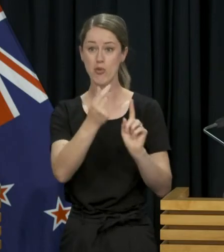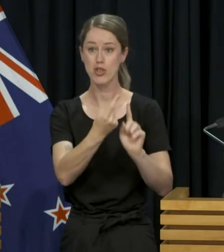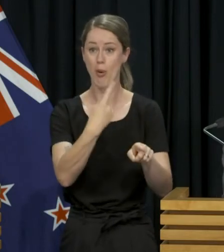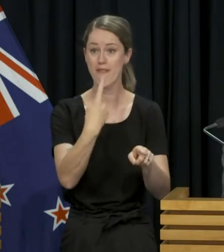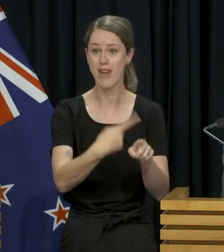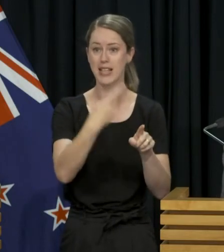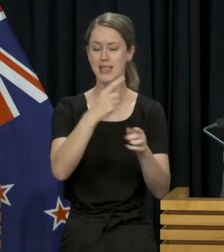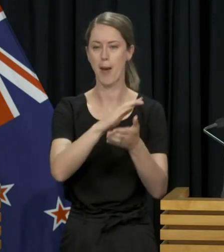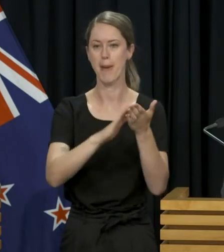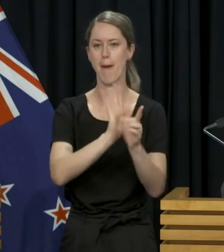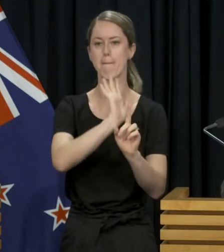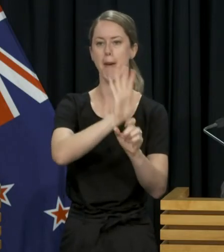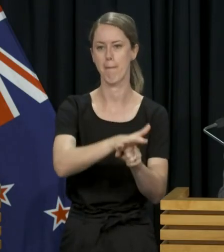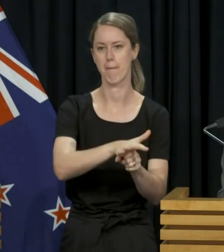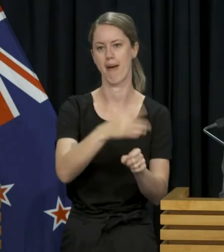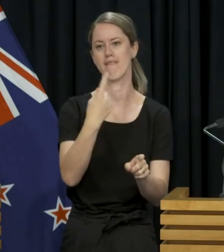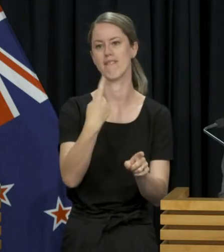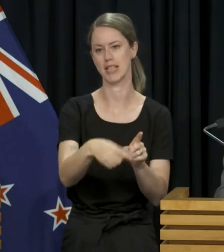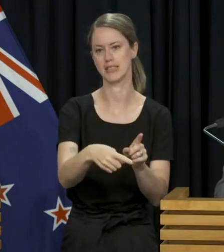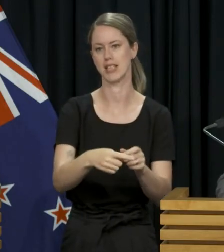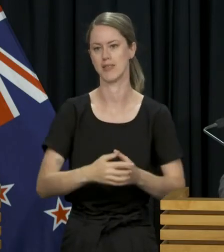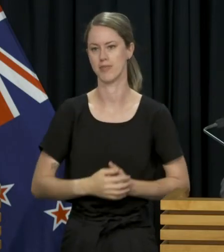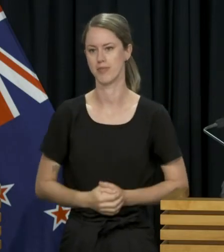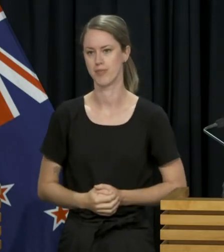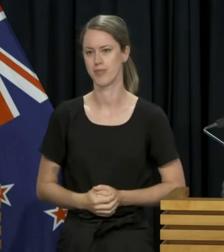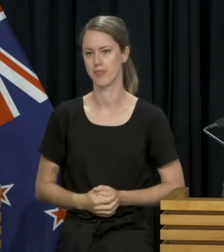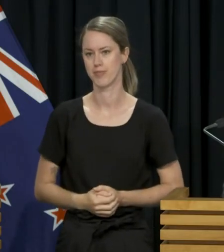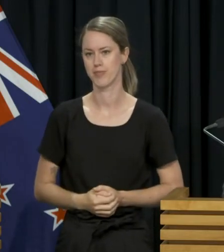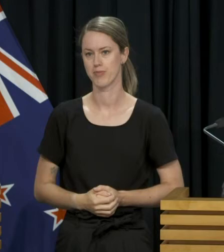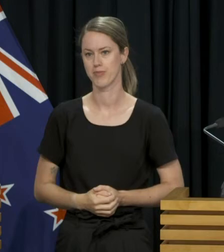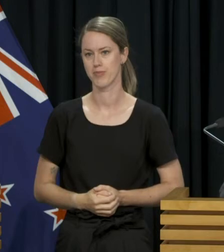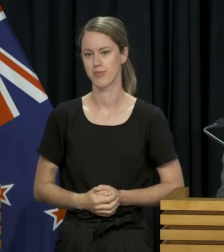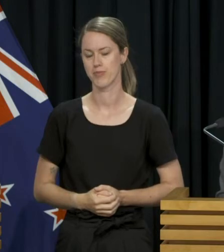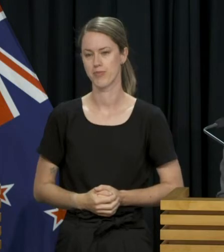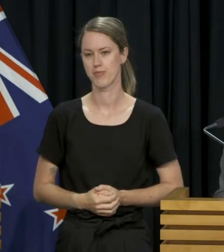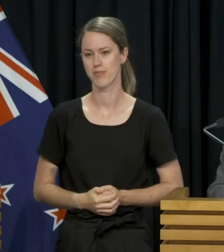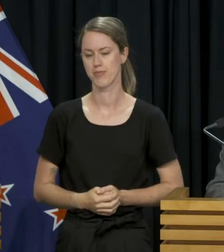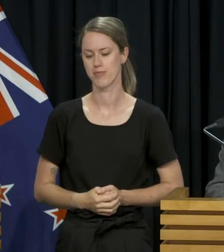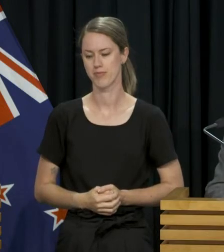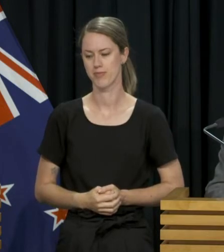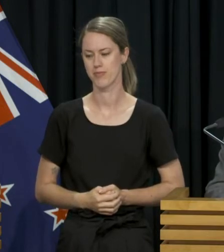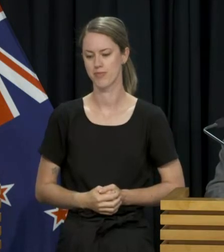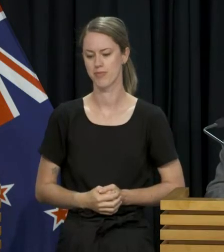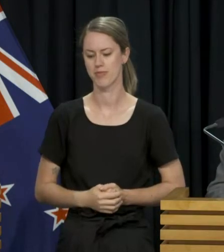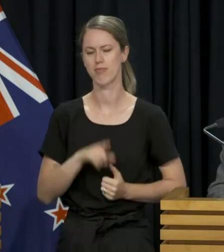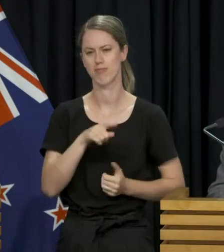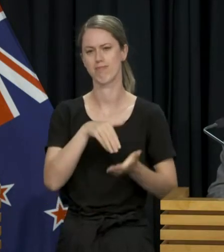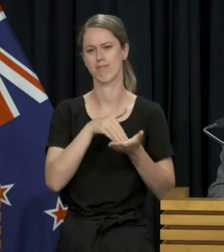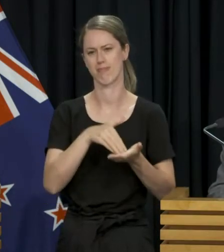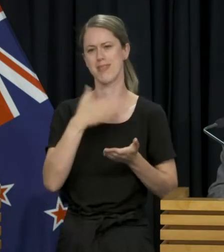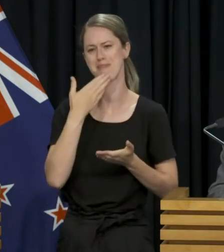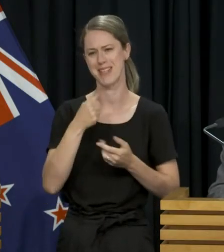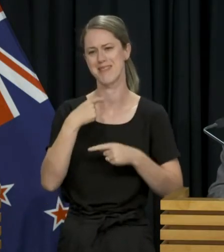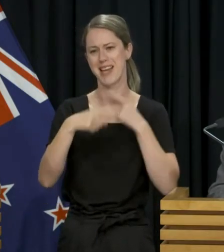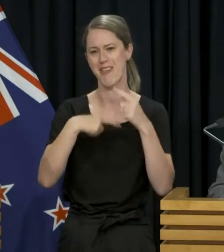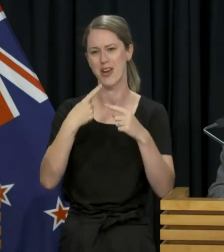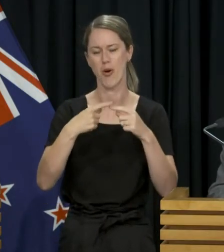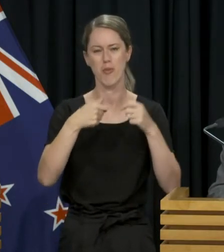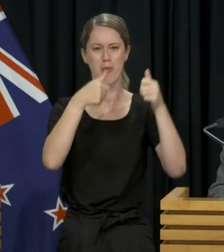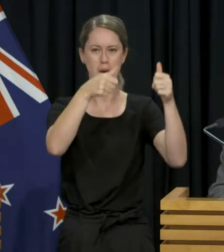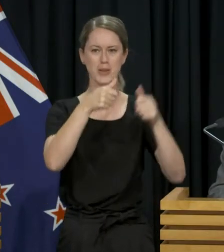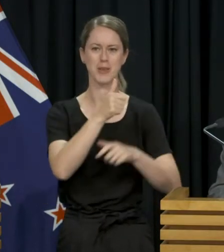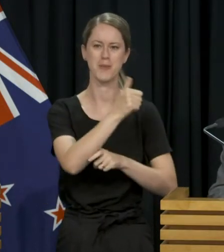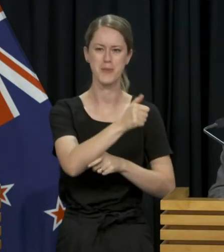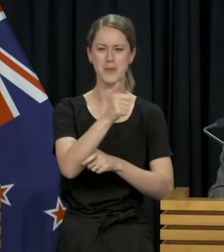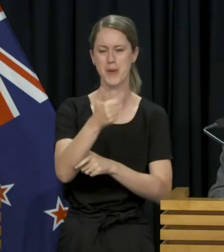new cases, the more information we have earlier on, the less likely we are to need to make further changes